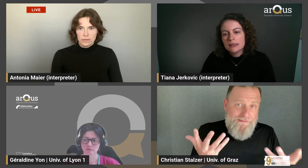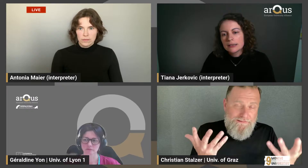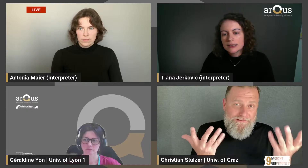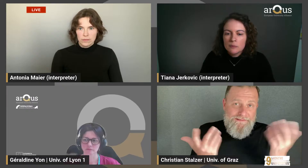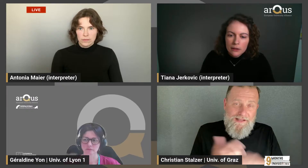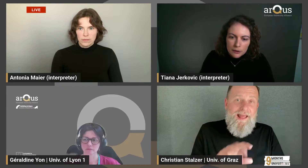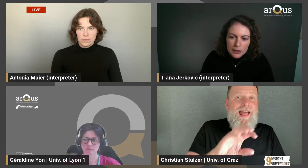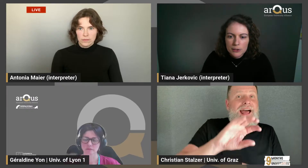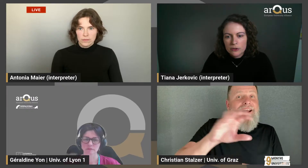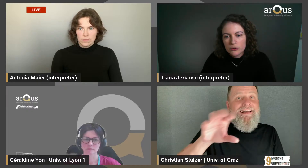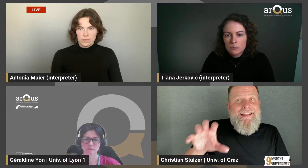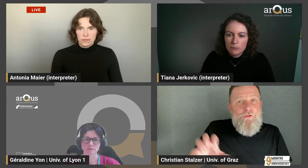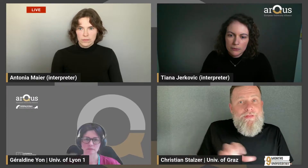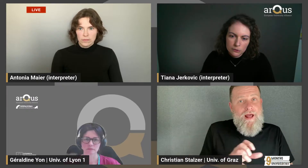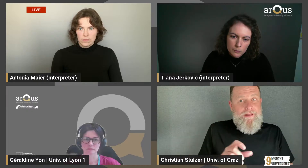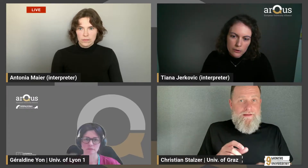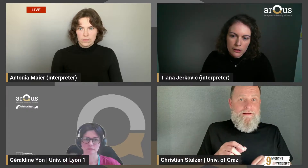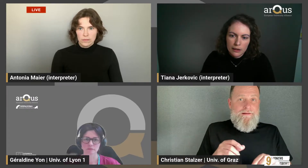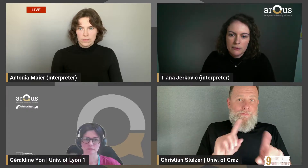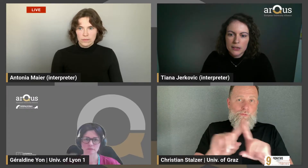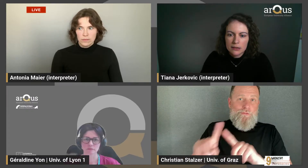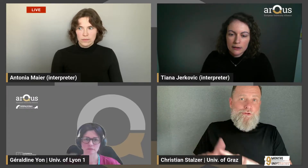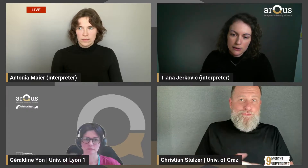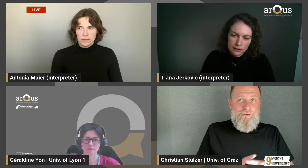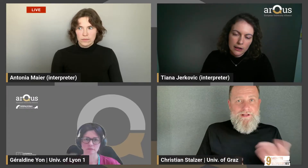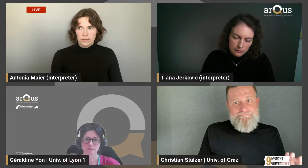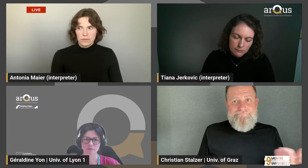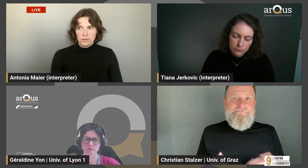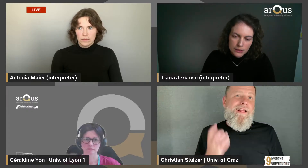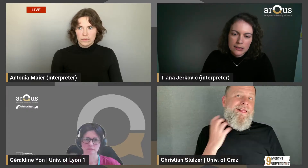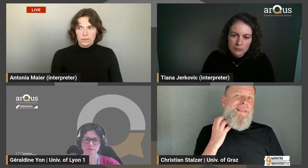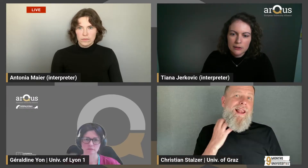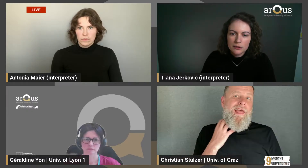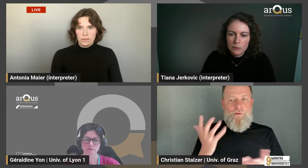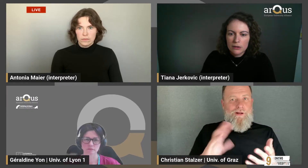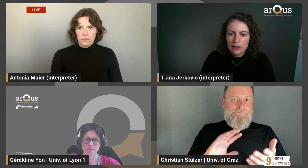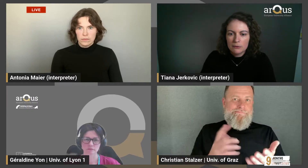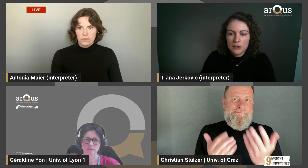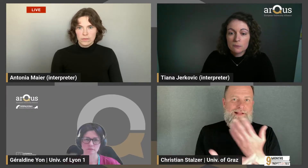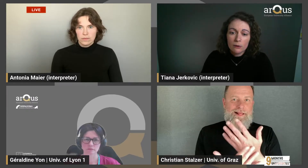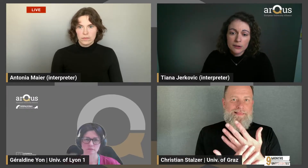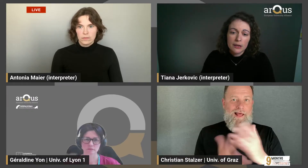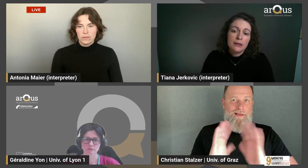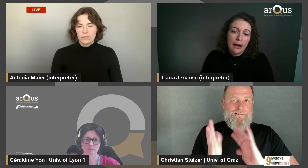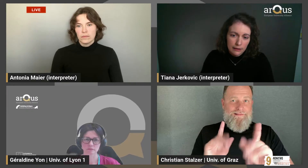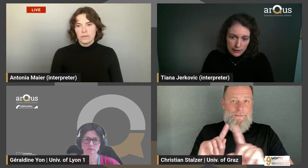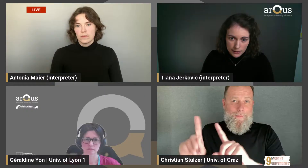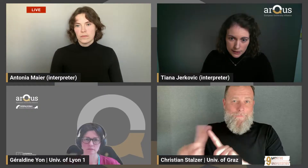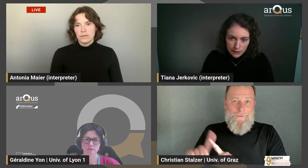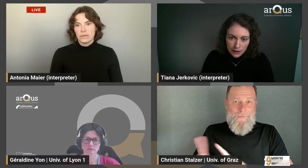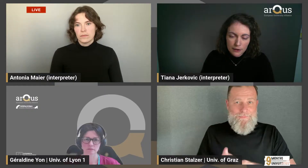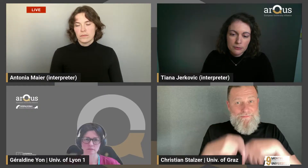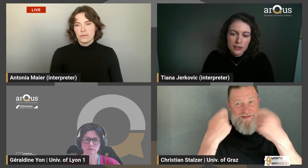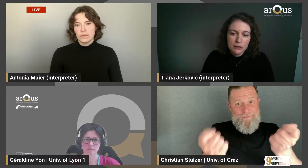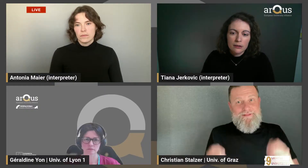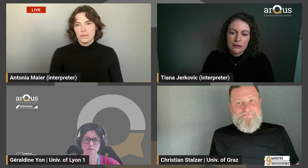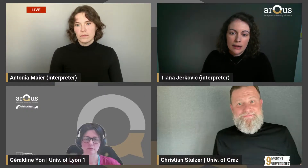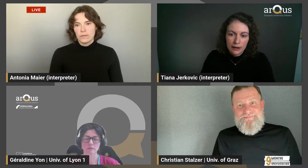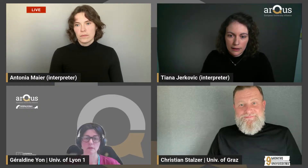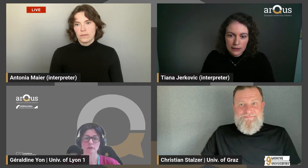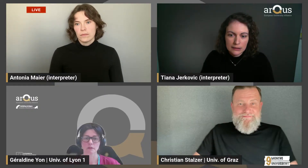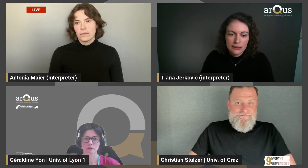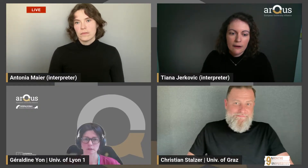something similar maybe to spoken language, which is similar to spoken languages. We also have dialects and